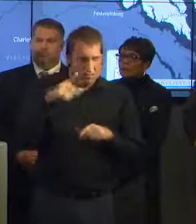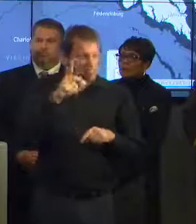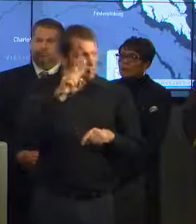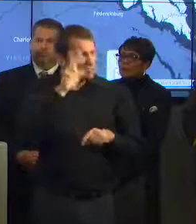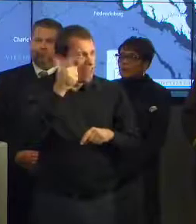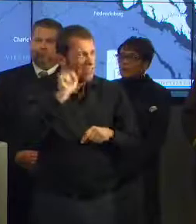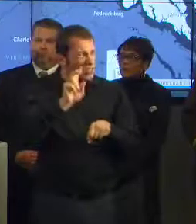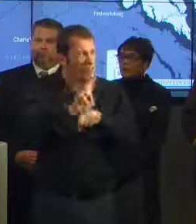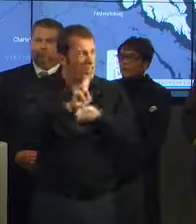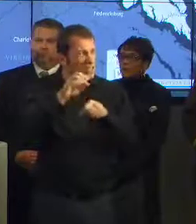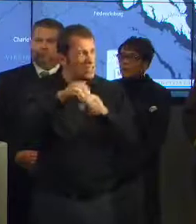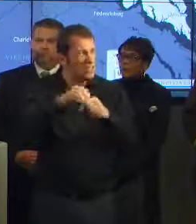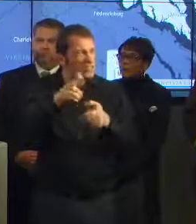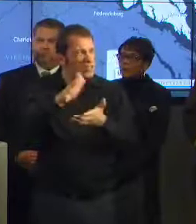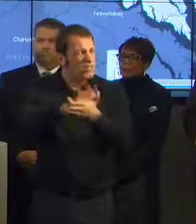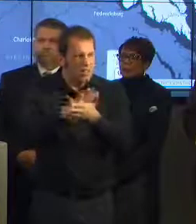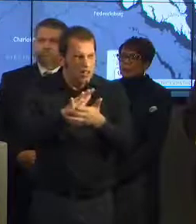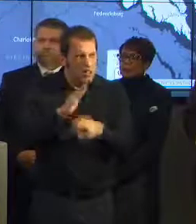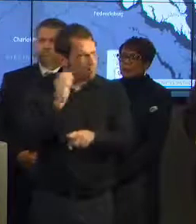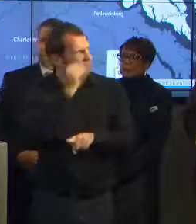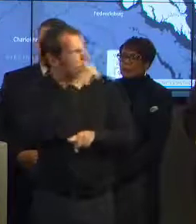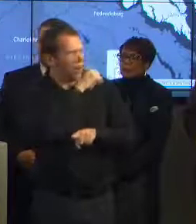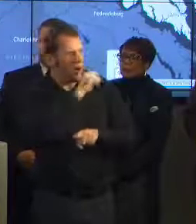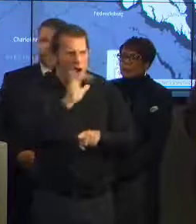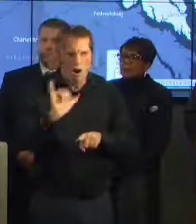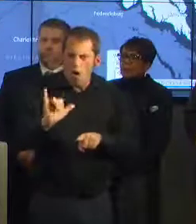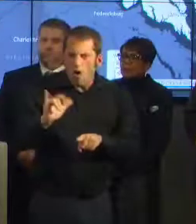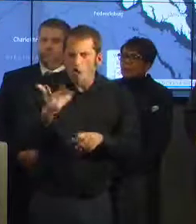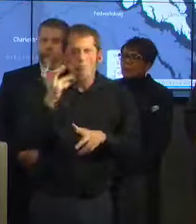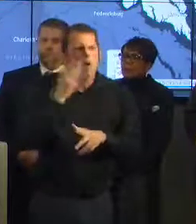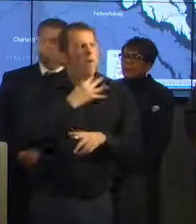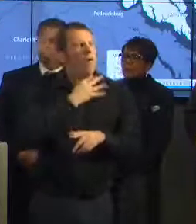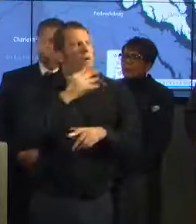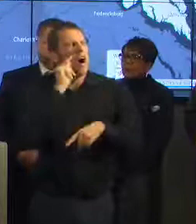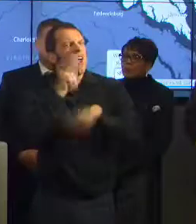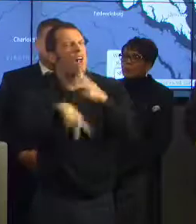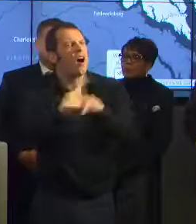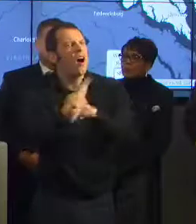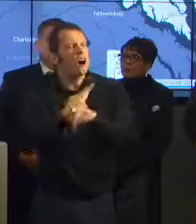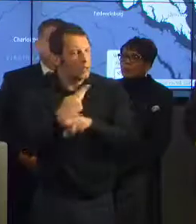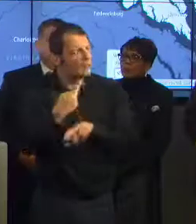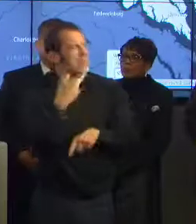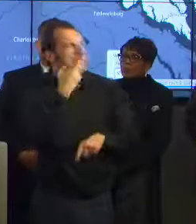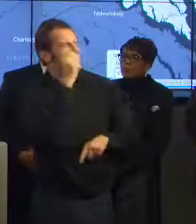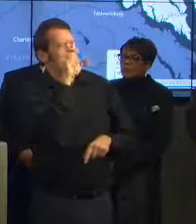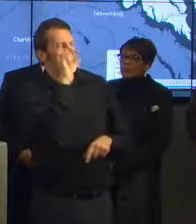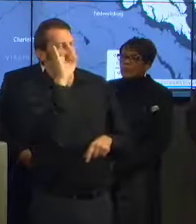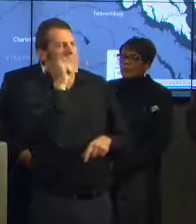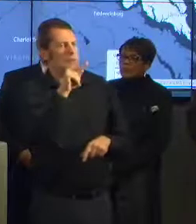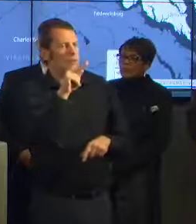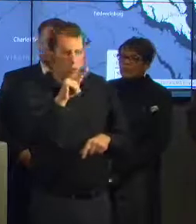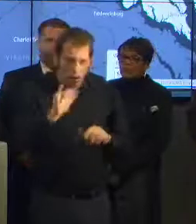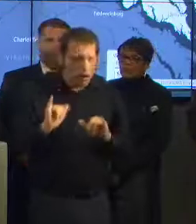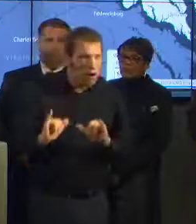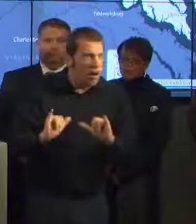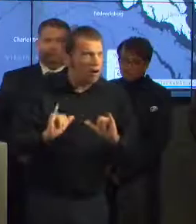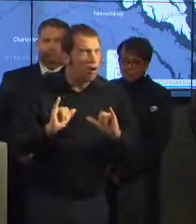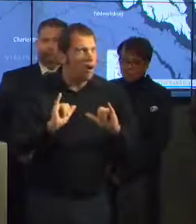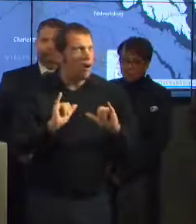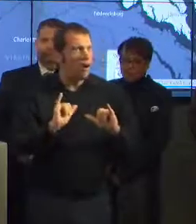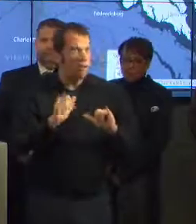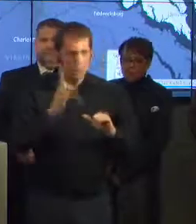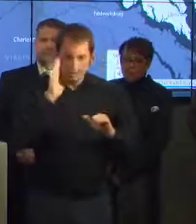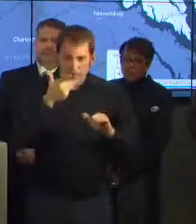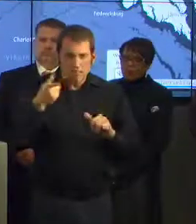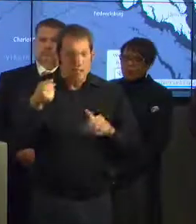drugs? He goes, heroin. I said, really? He says, they carry it in their backpacks. I said, really? By this time, I'm kind